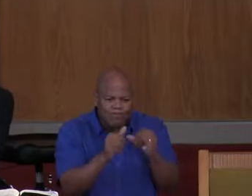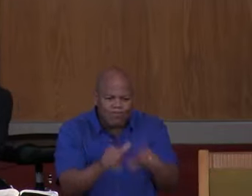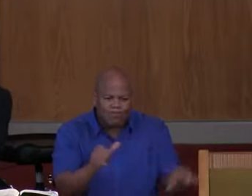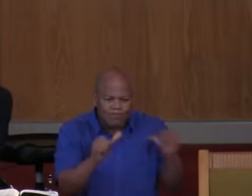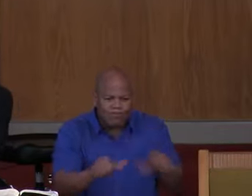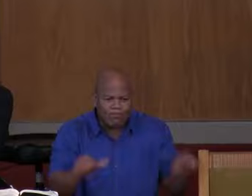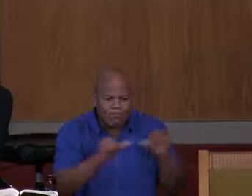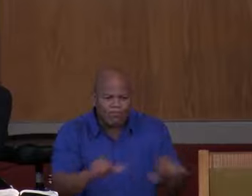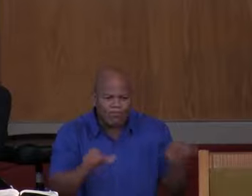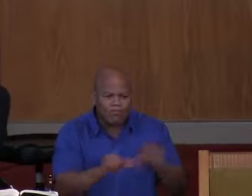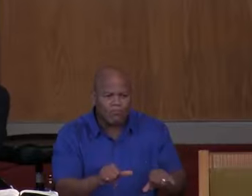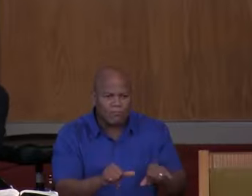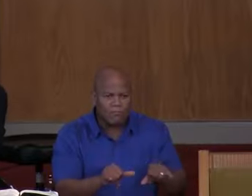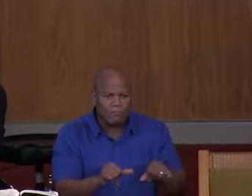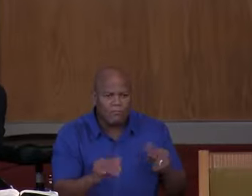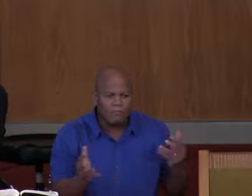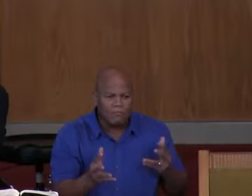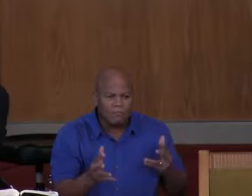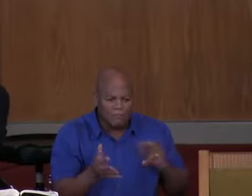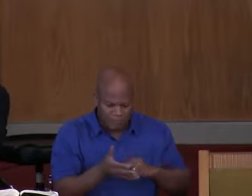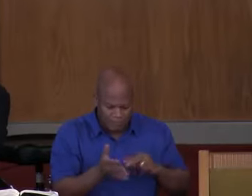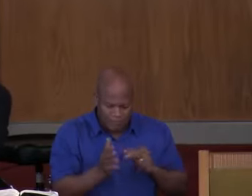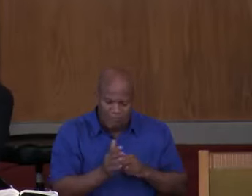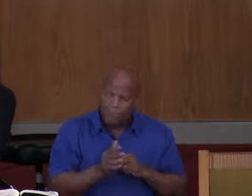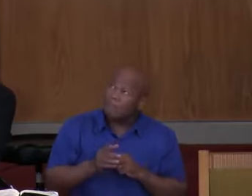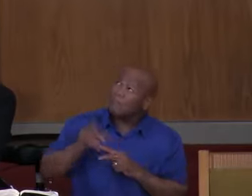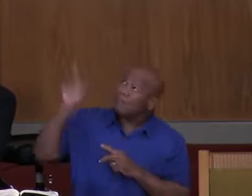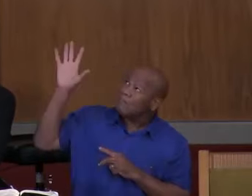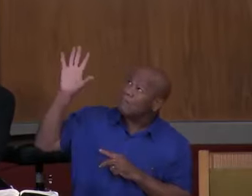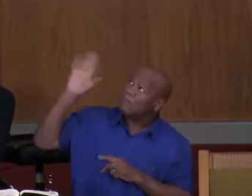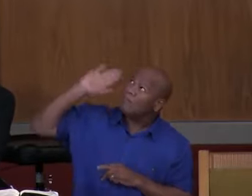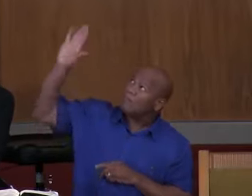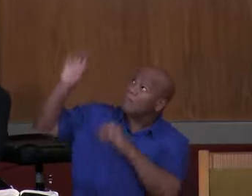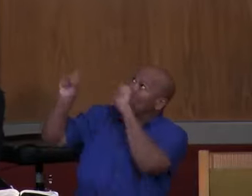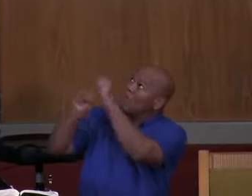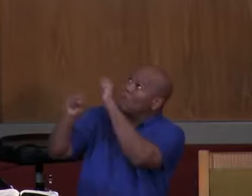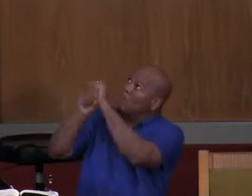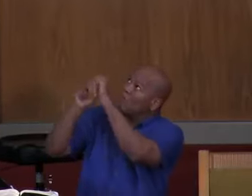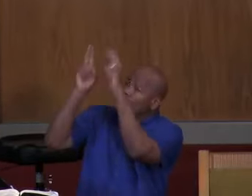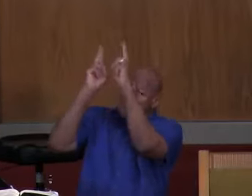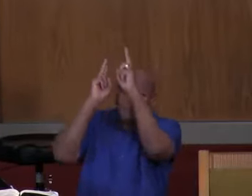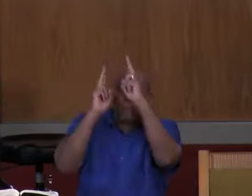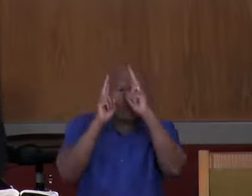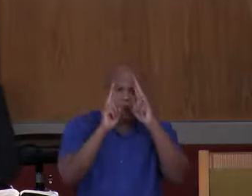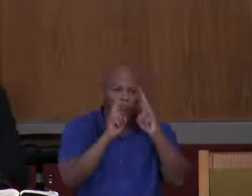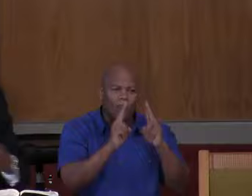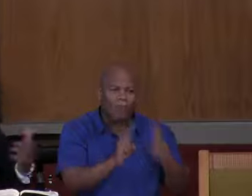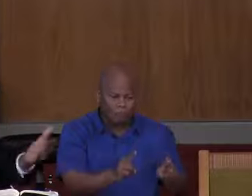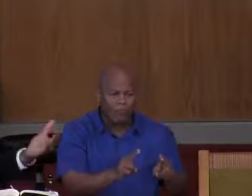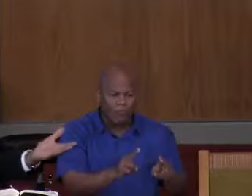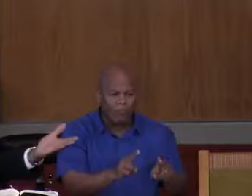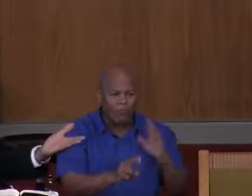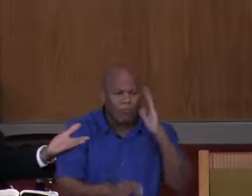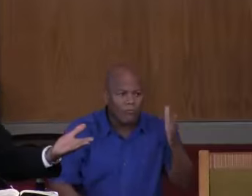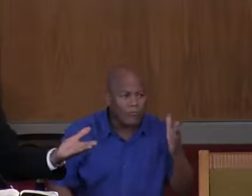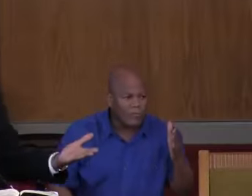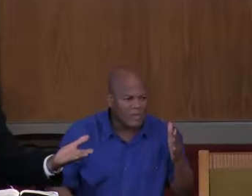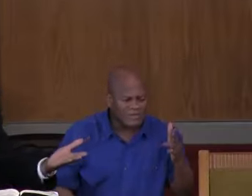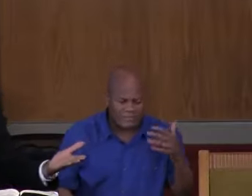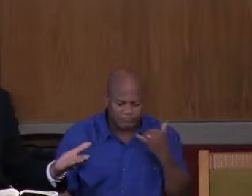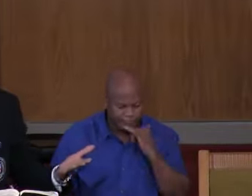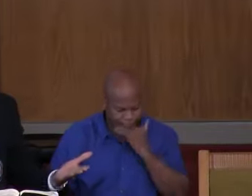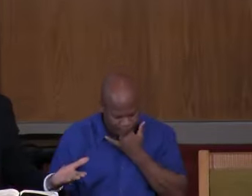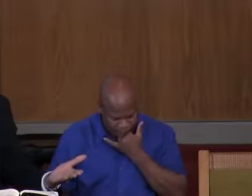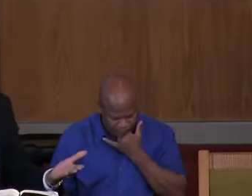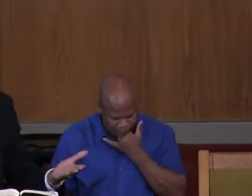will honor his word? It is an erroneous misnomer when, as a people of faith,